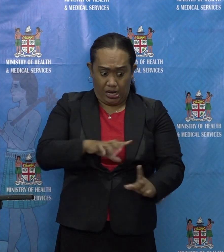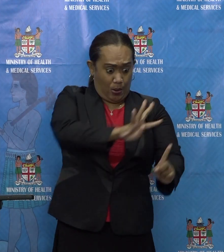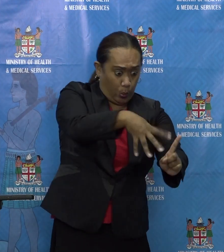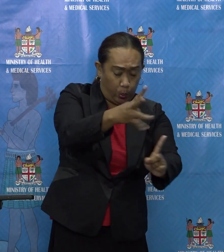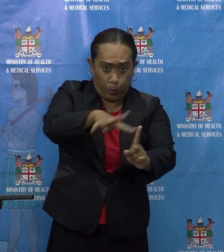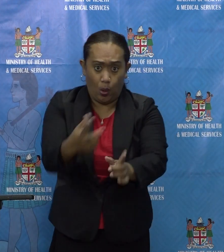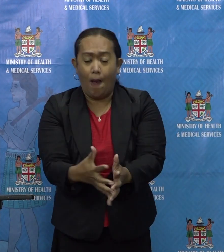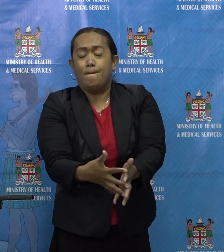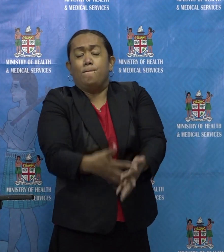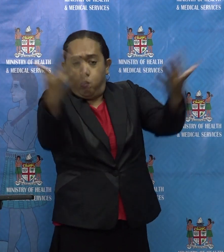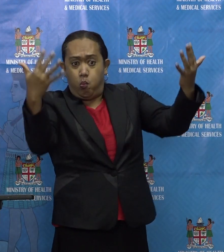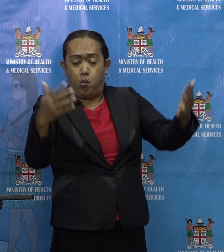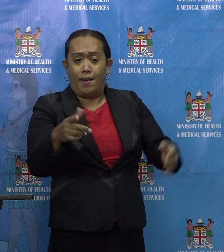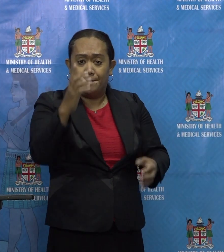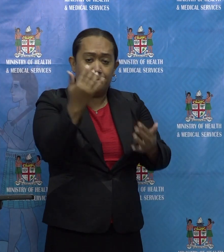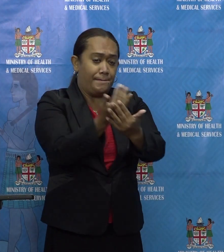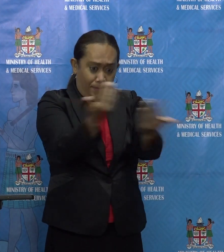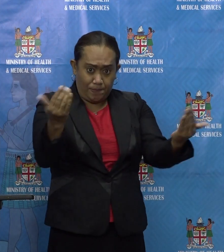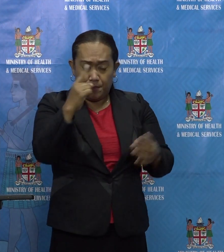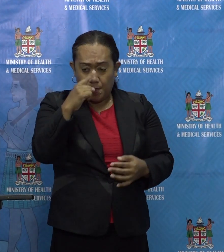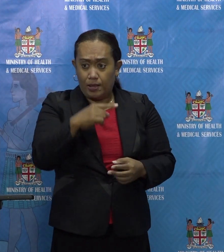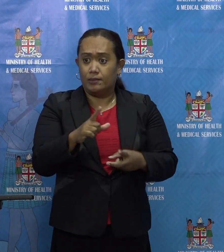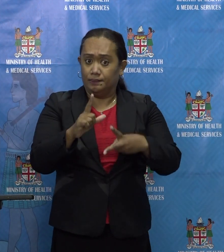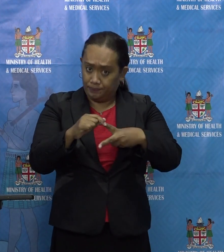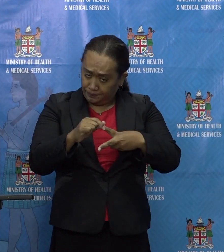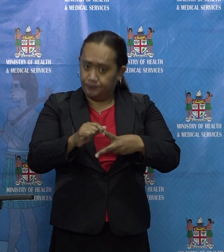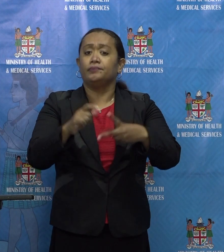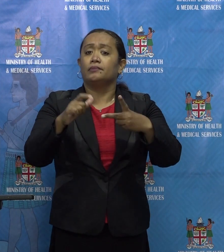large-scale testing and also